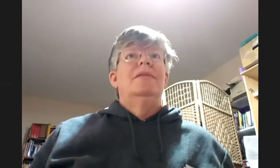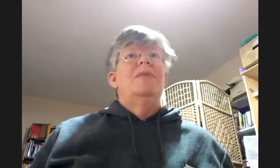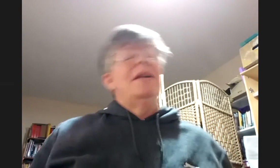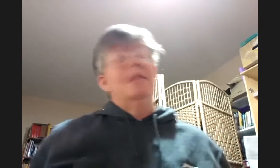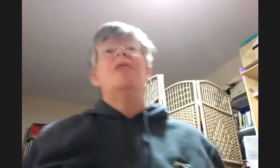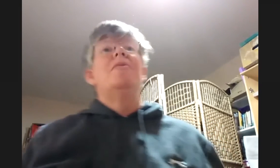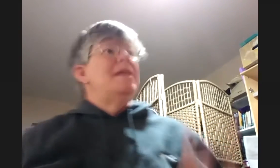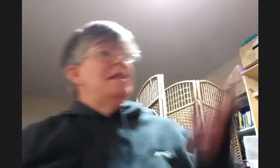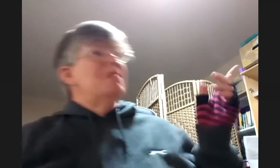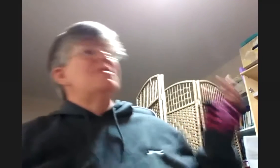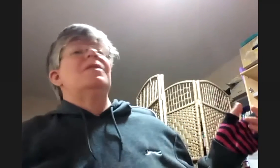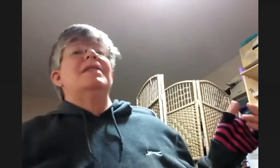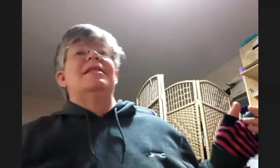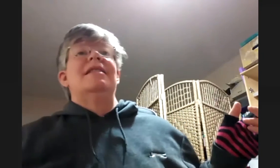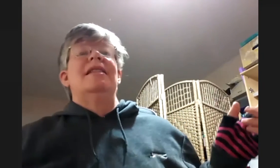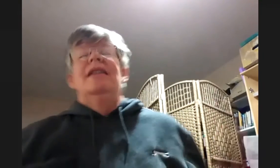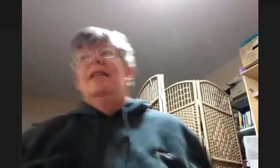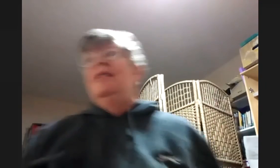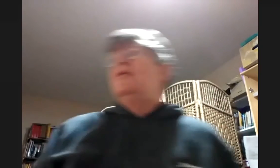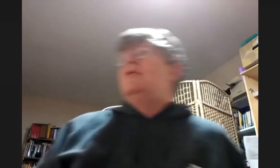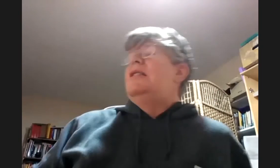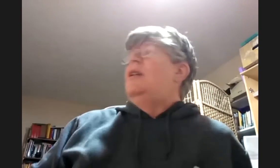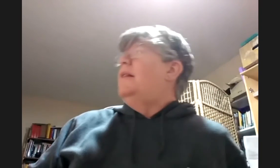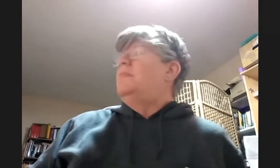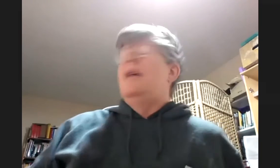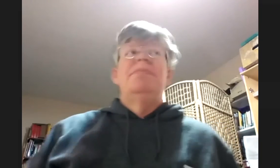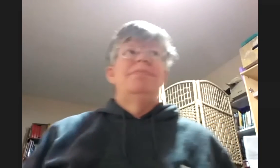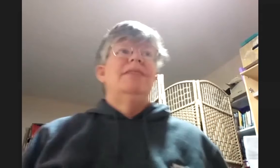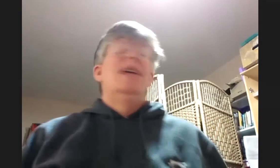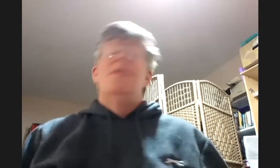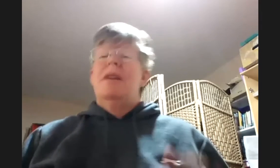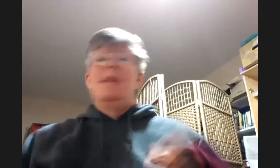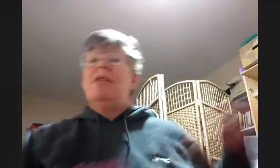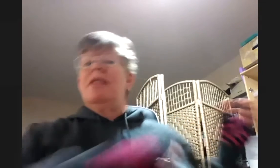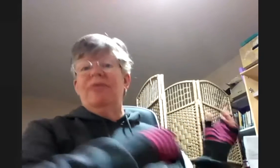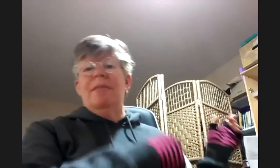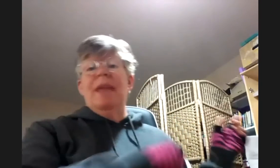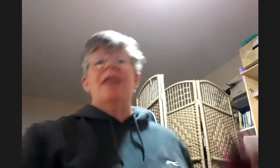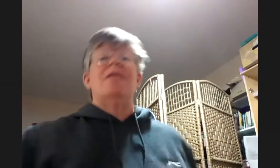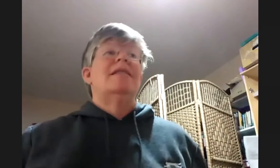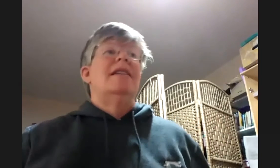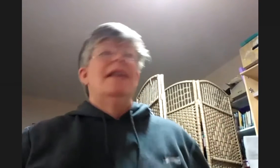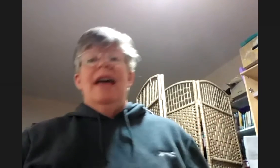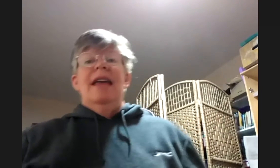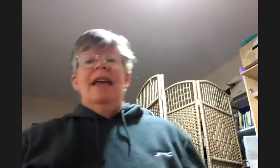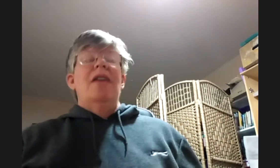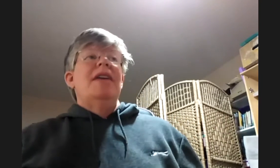well, no, but deer told us. And the deer said, well, we heard it from the hares. And all the